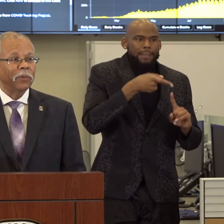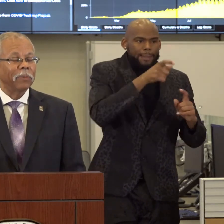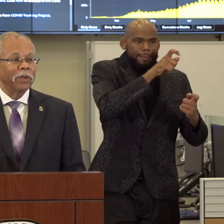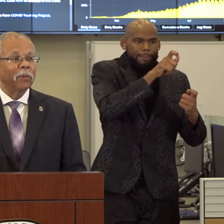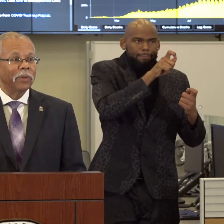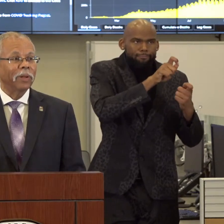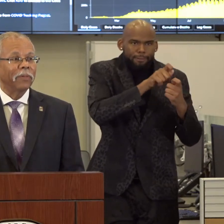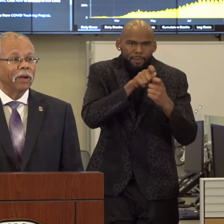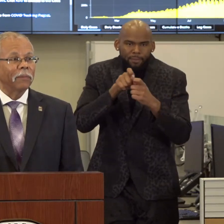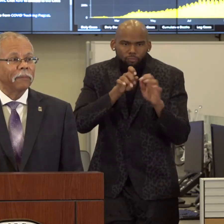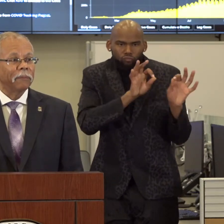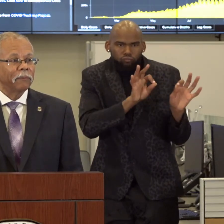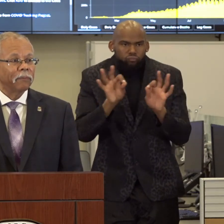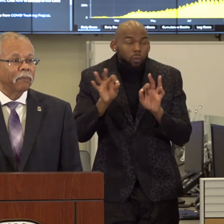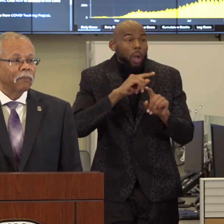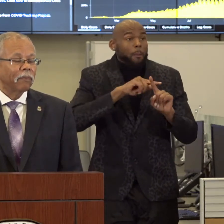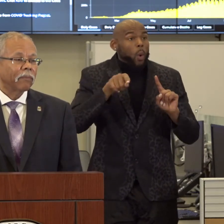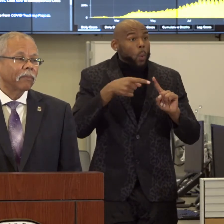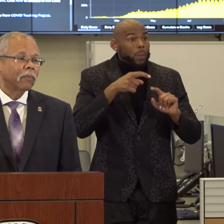a site will be opened up there.